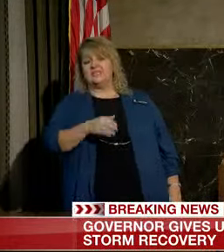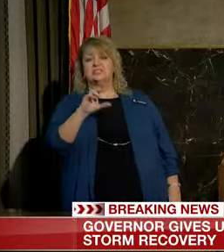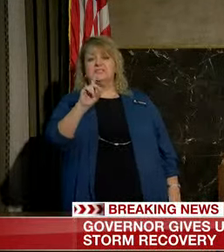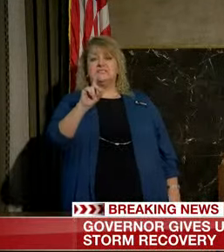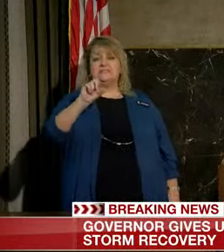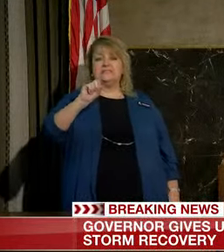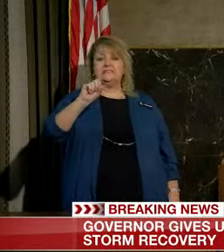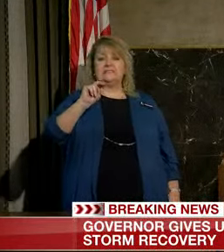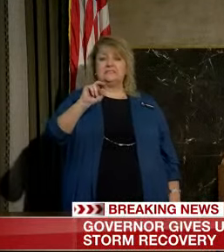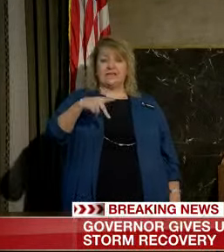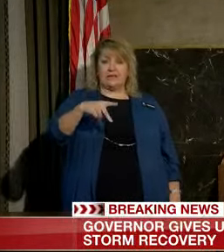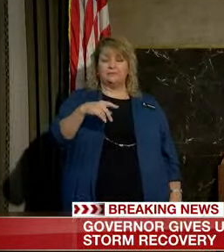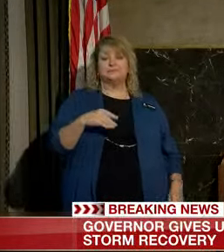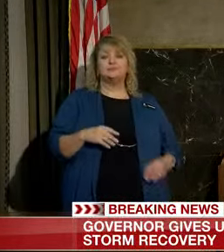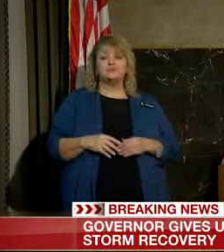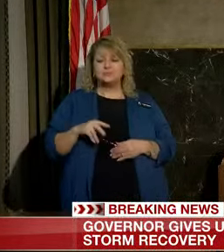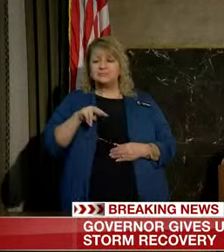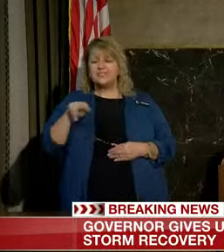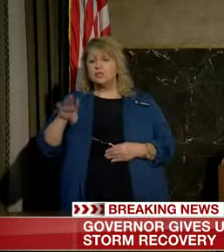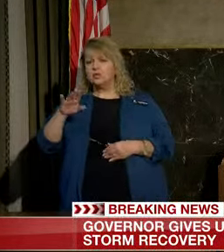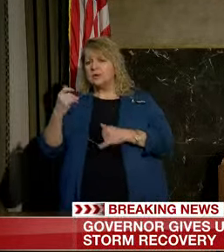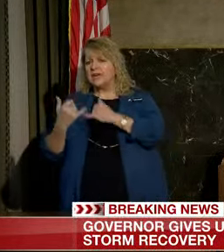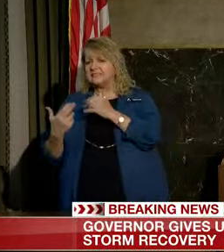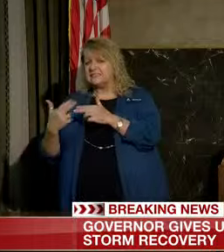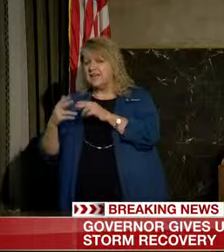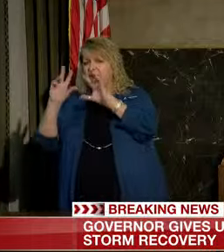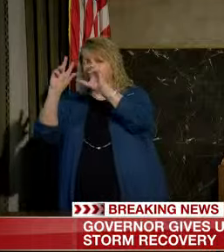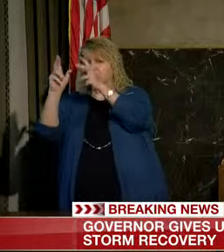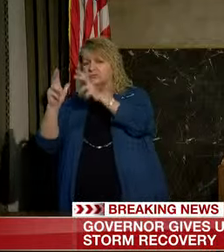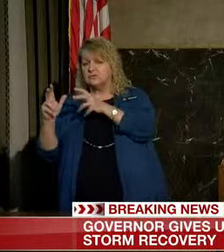dcfs.la.gov/DSNAP. In the first week of DSNAP, there were